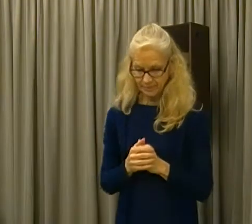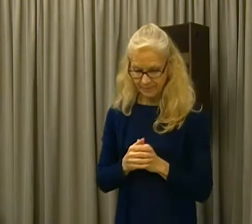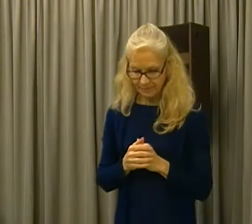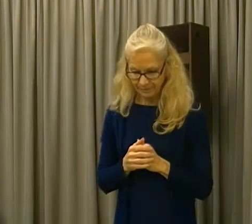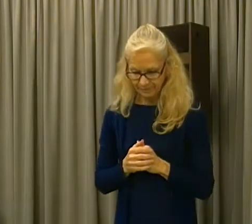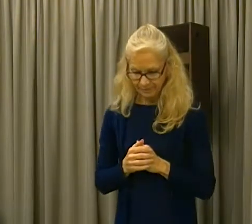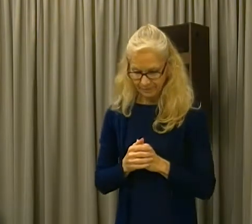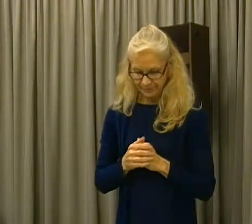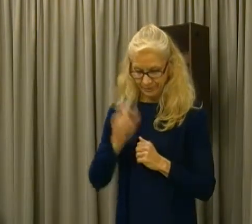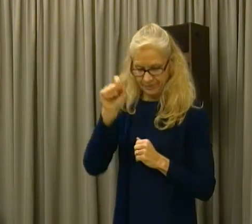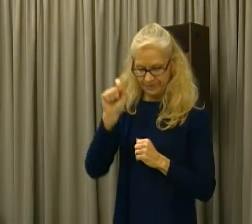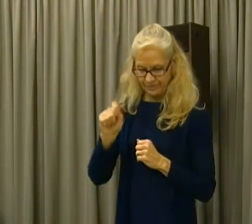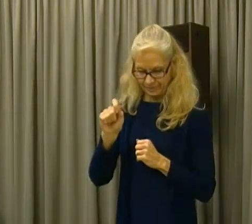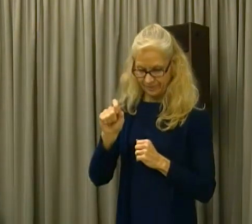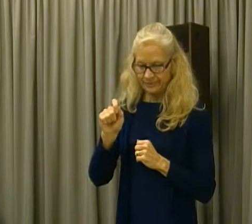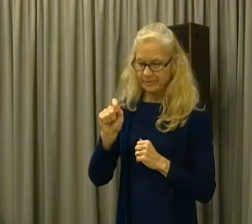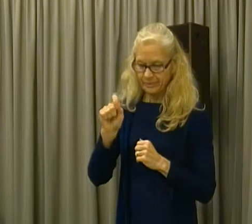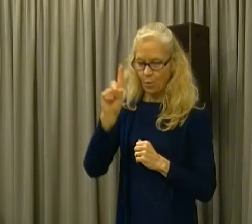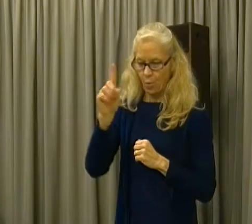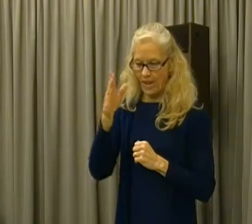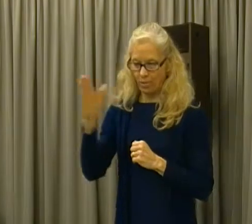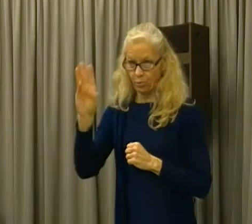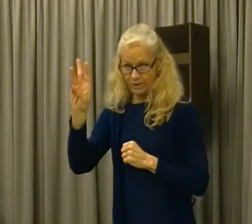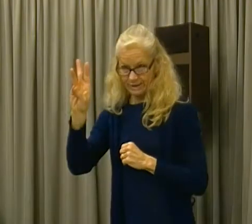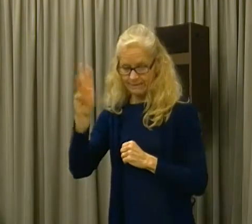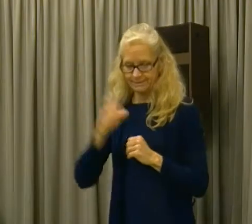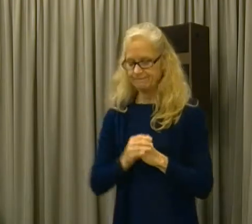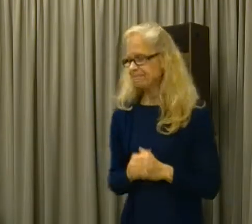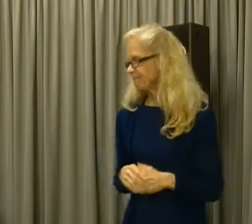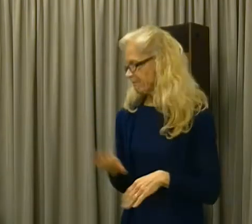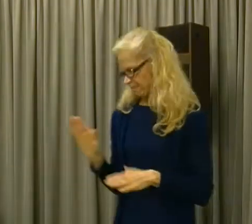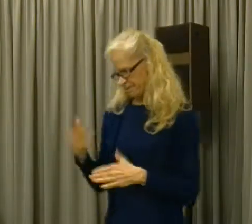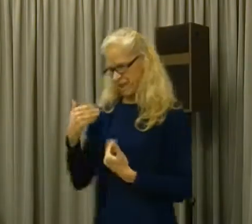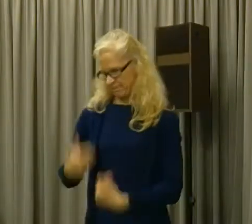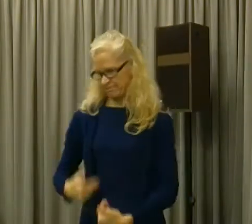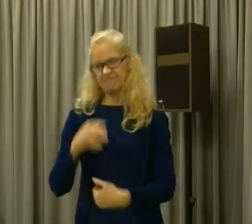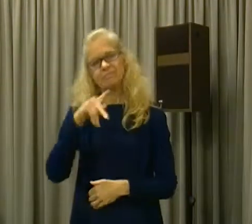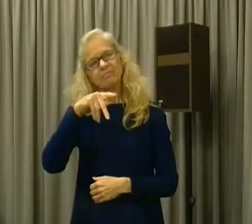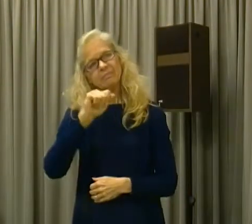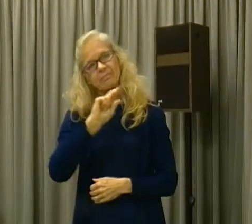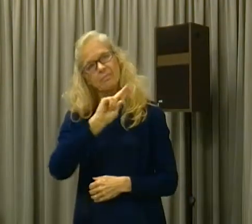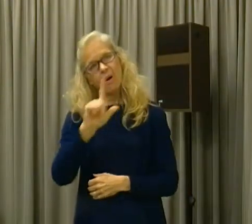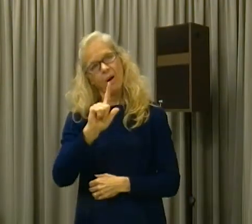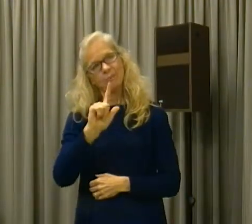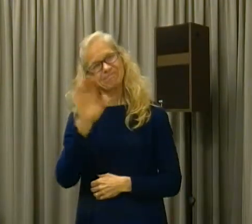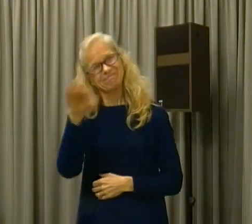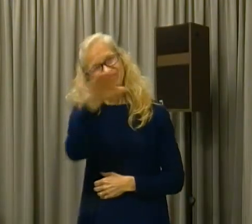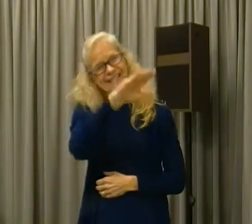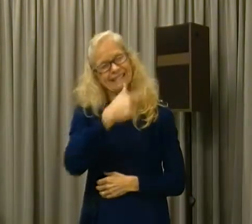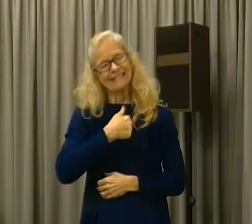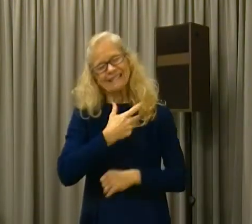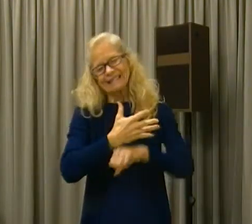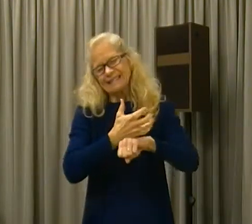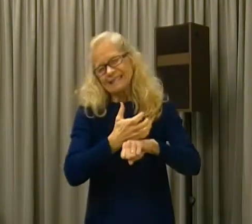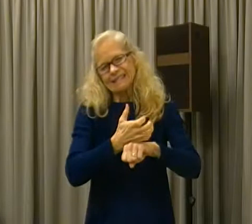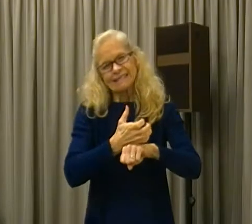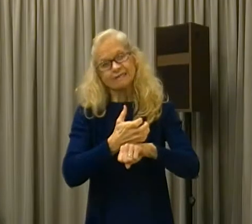Now I, Paul, myself beseech you by the meekness and gentleness of Christ, who